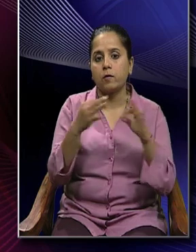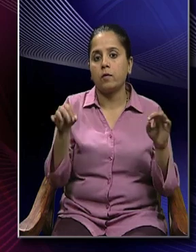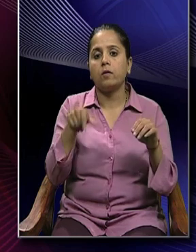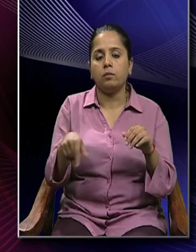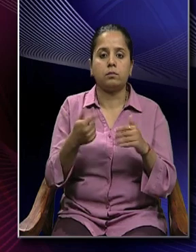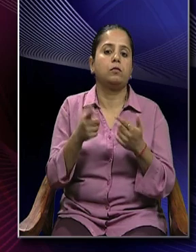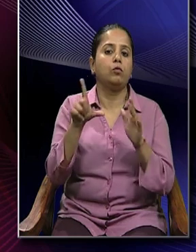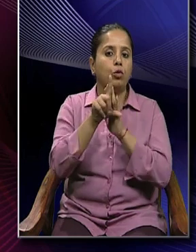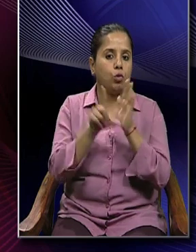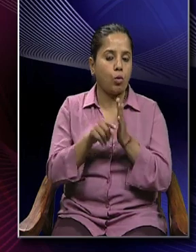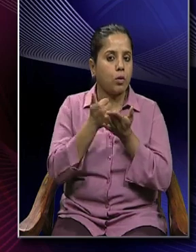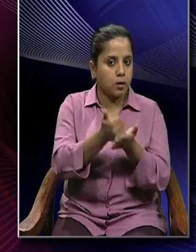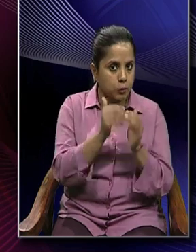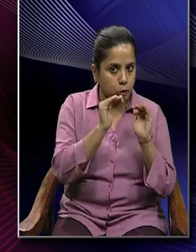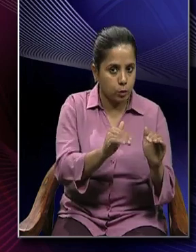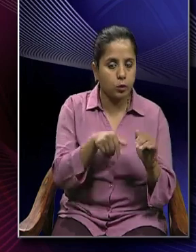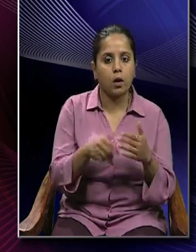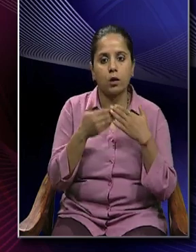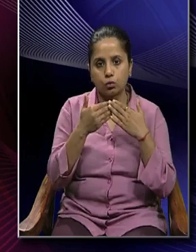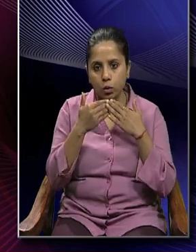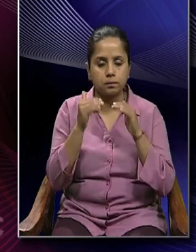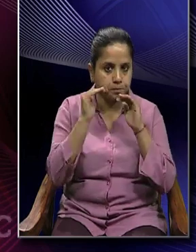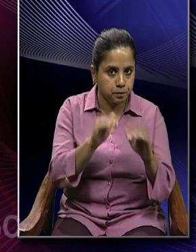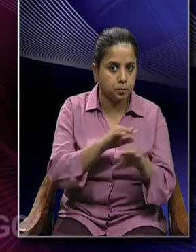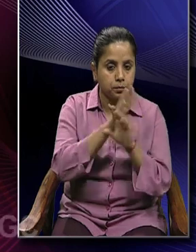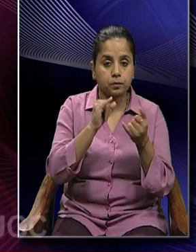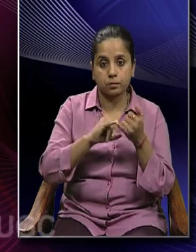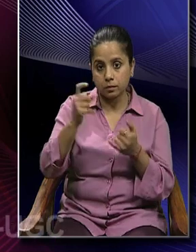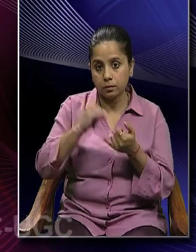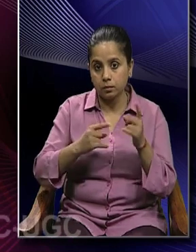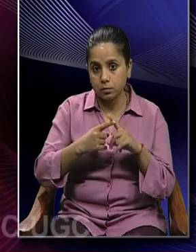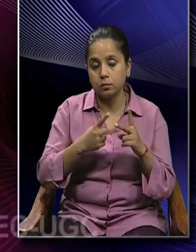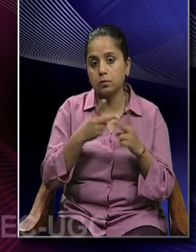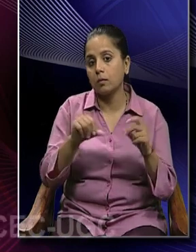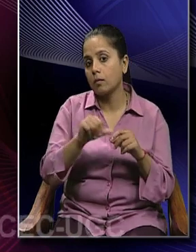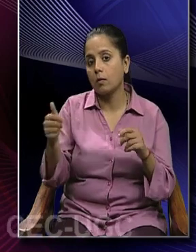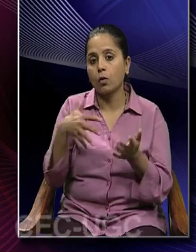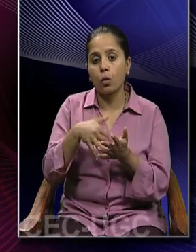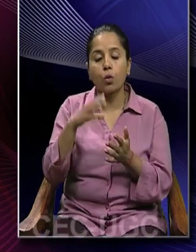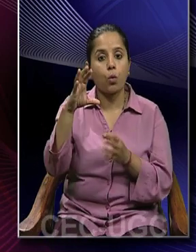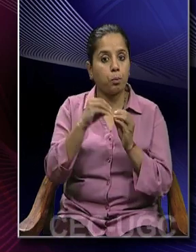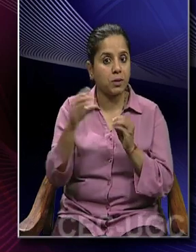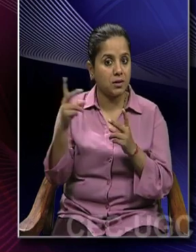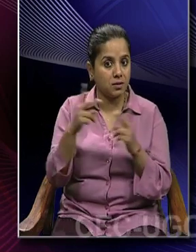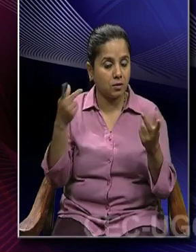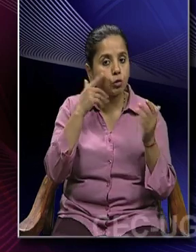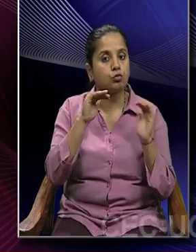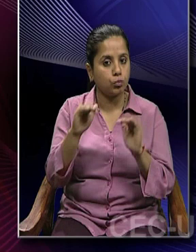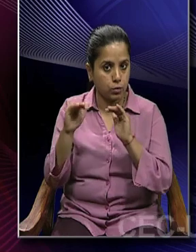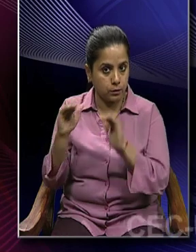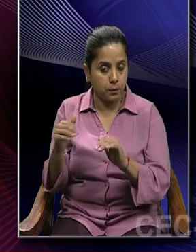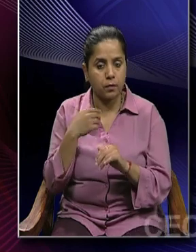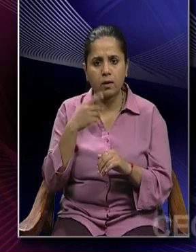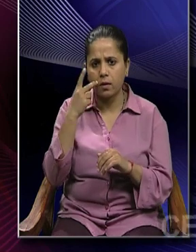to be provided and promote the educational and other interests of the scheduled caste and tribes and other weaker sections. So, we find